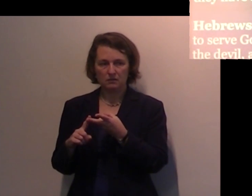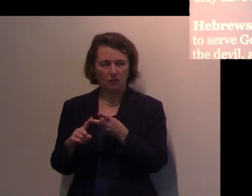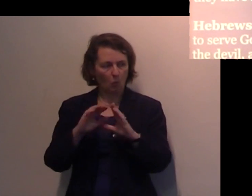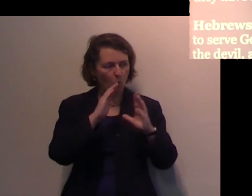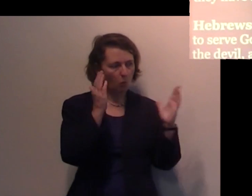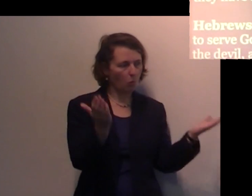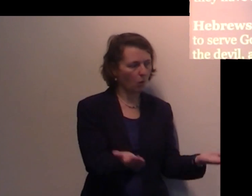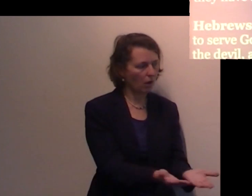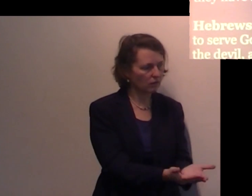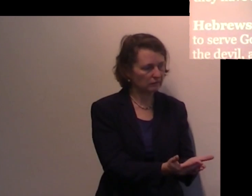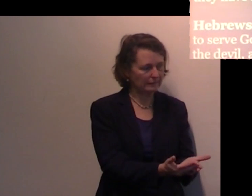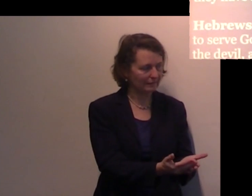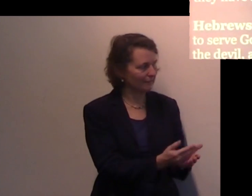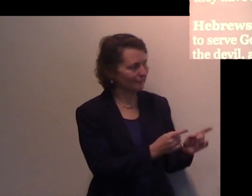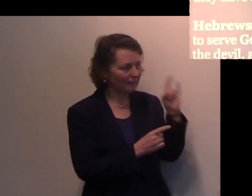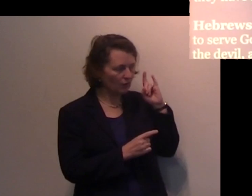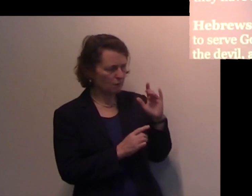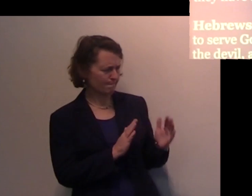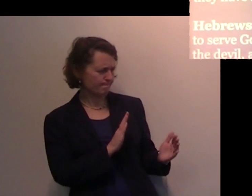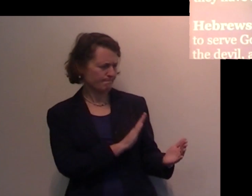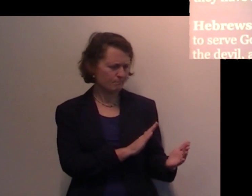world and the devil and fight.